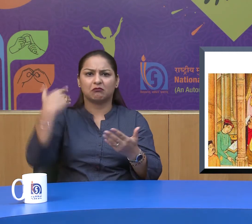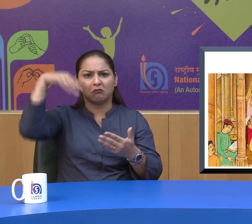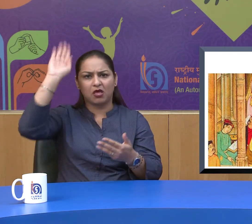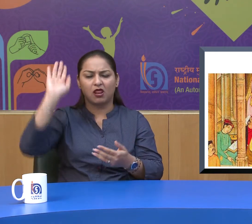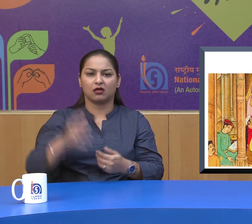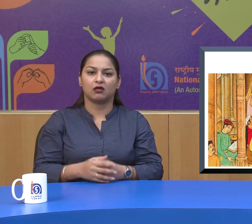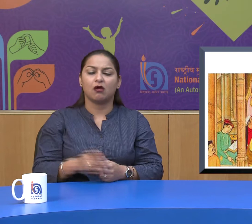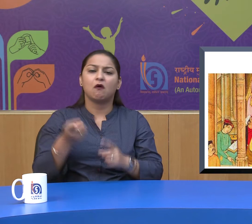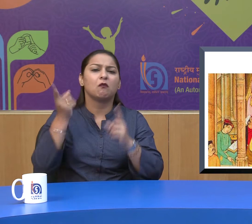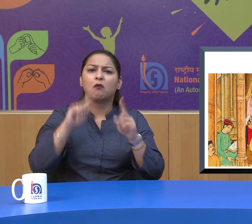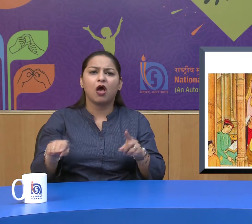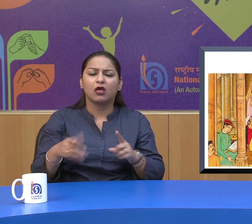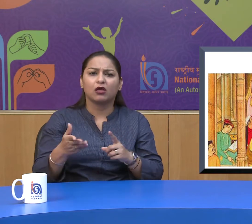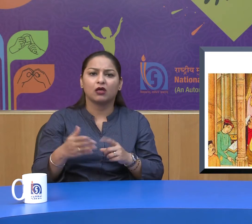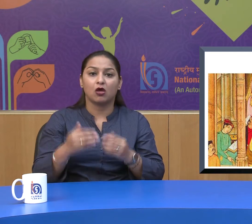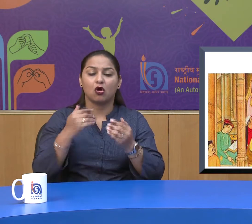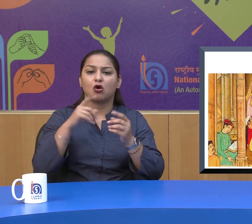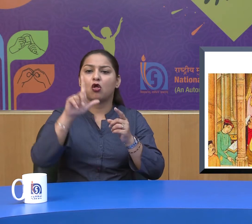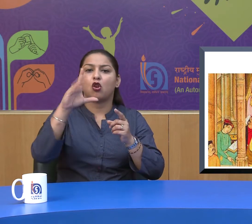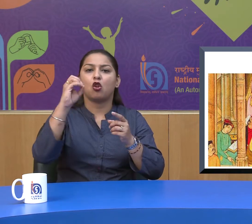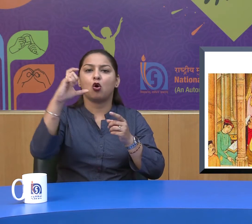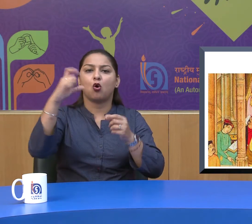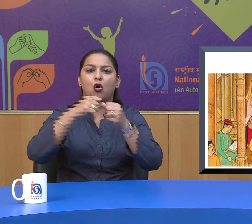but by local rulers.